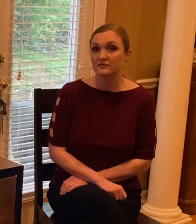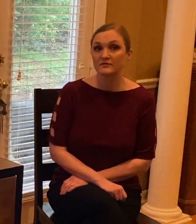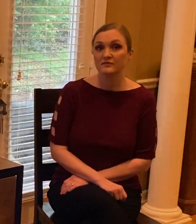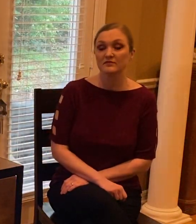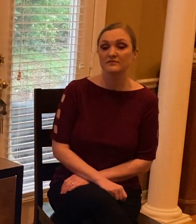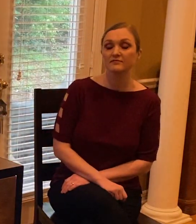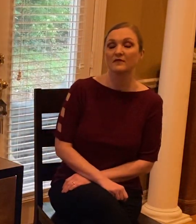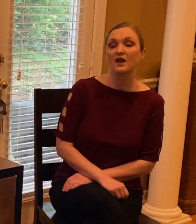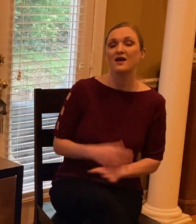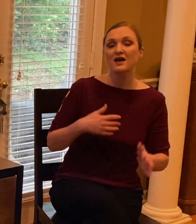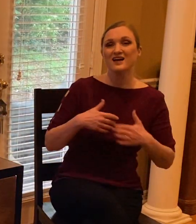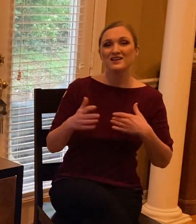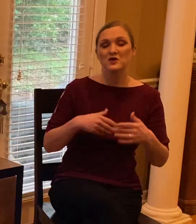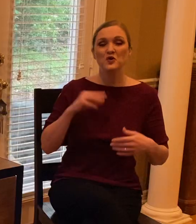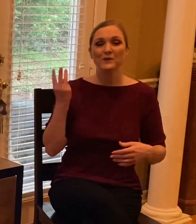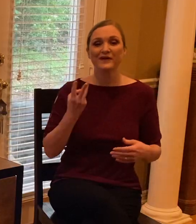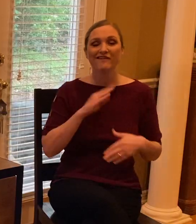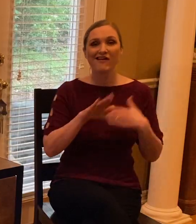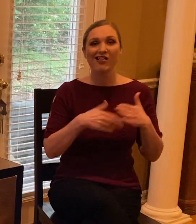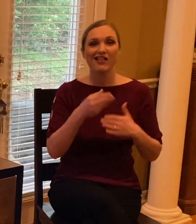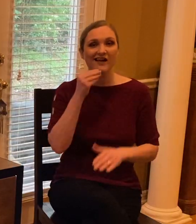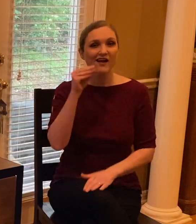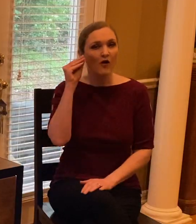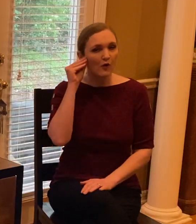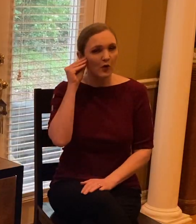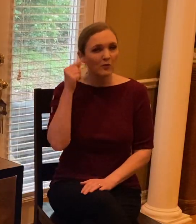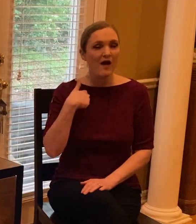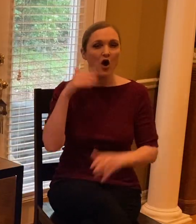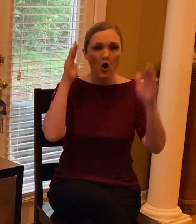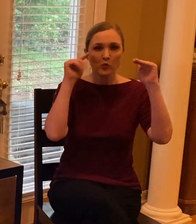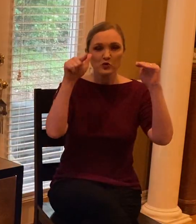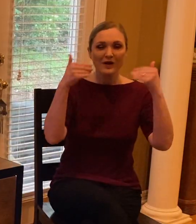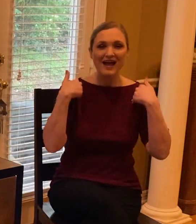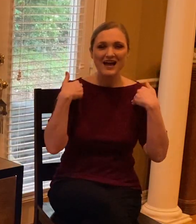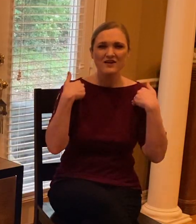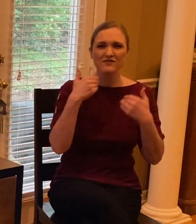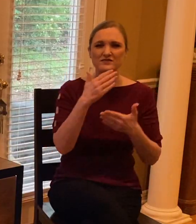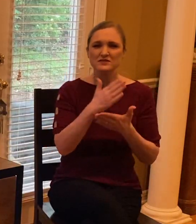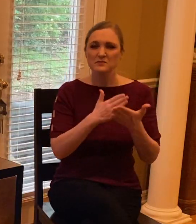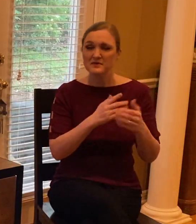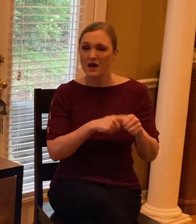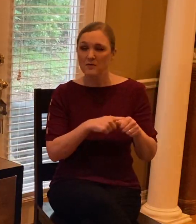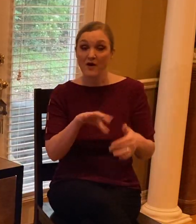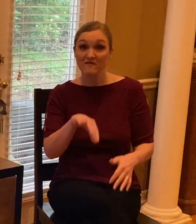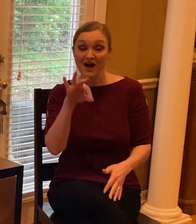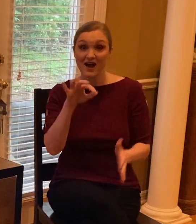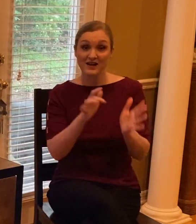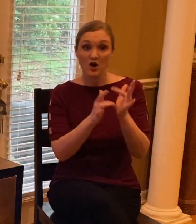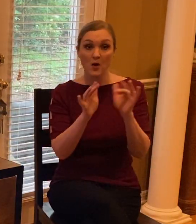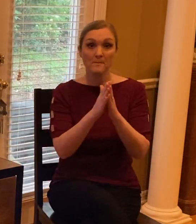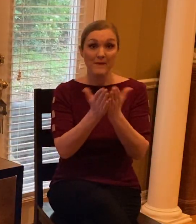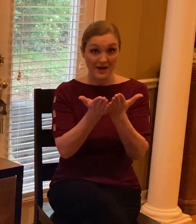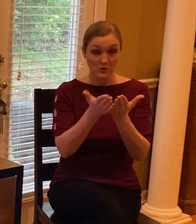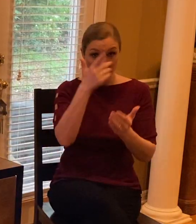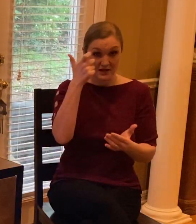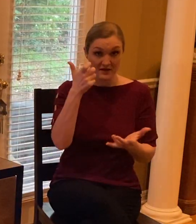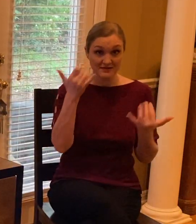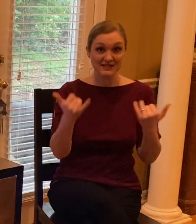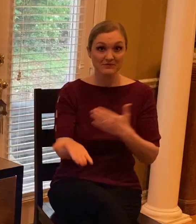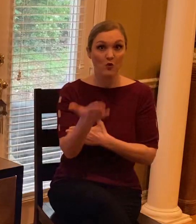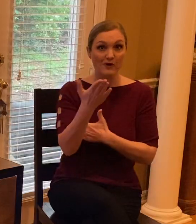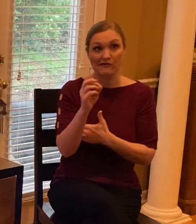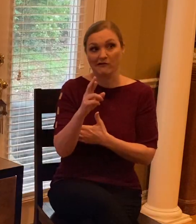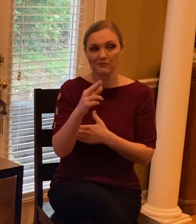Even though we're all at home, I hope you will take some time and find a Bible. Because this morning, or whenever